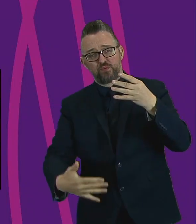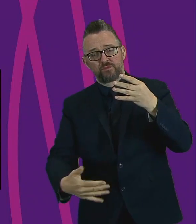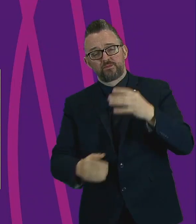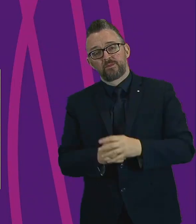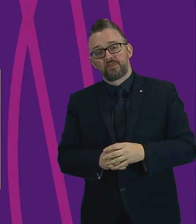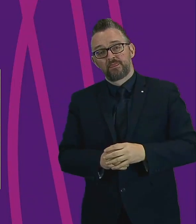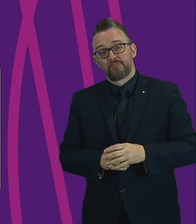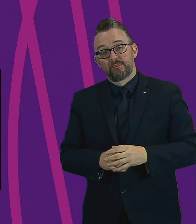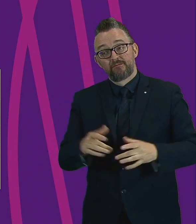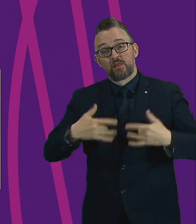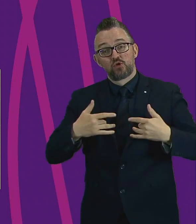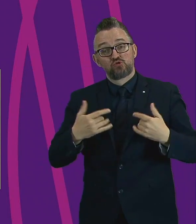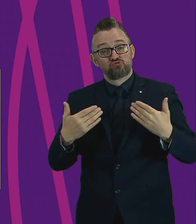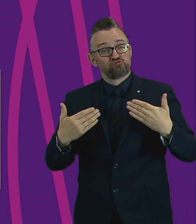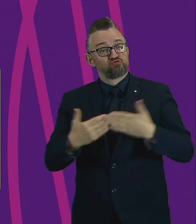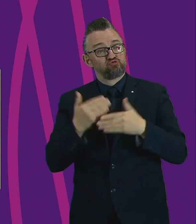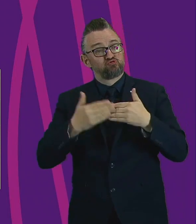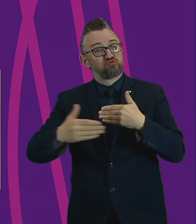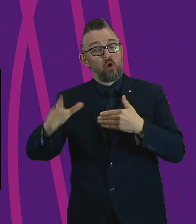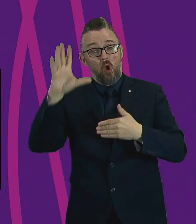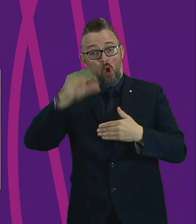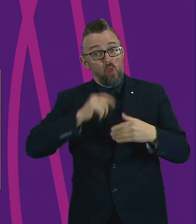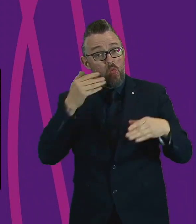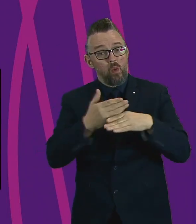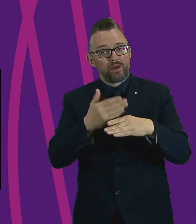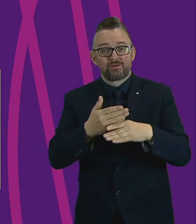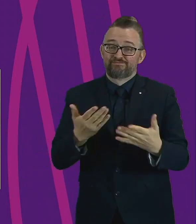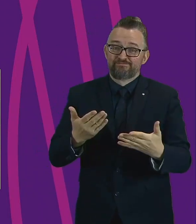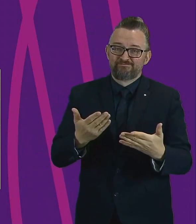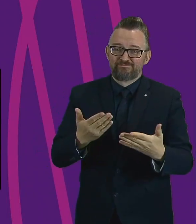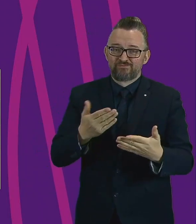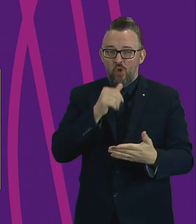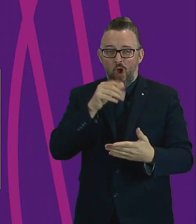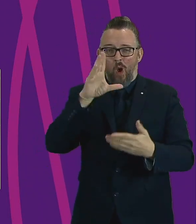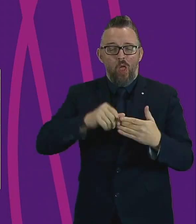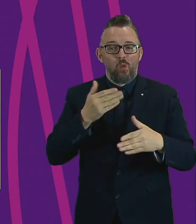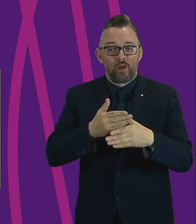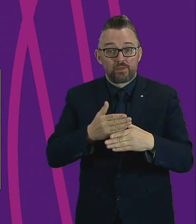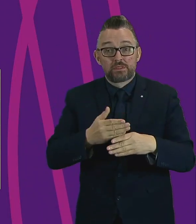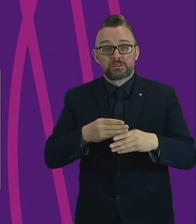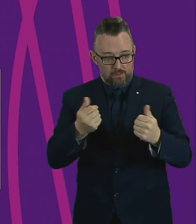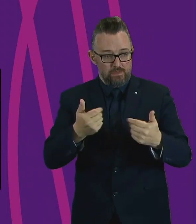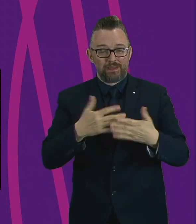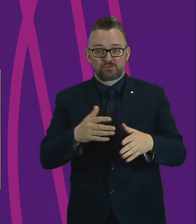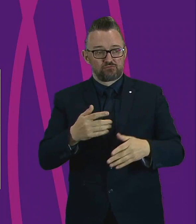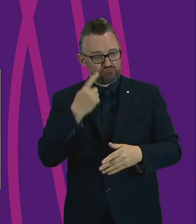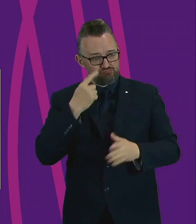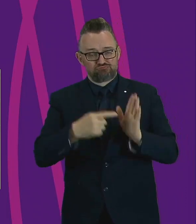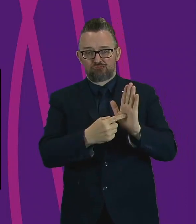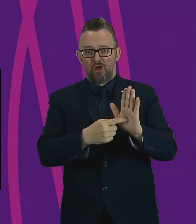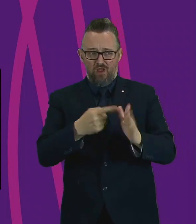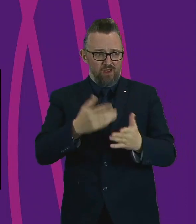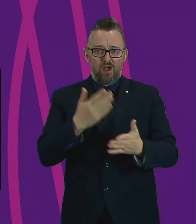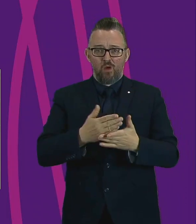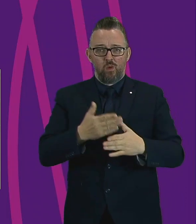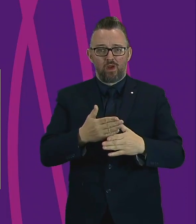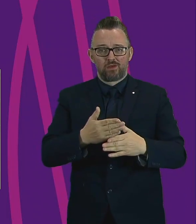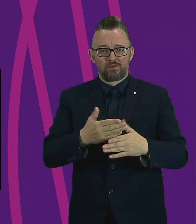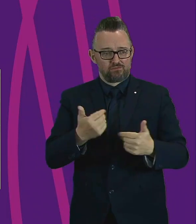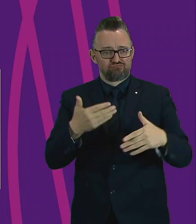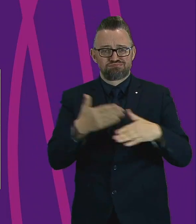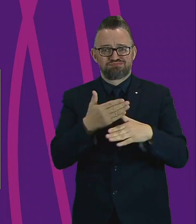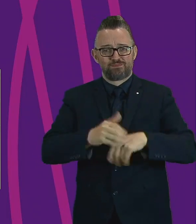all might work in the new landscape, but many will and have proven themselves to be effective. Where new and innovative ways of working